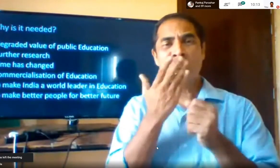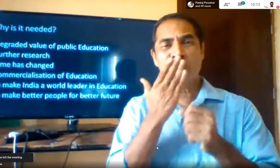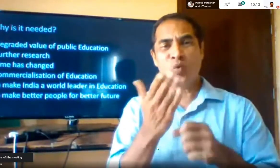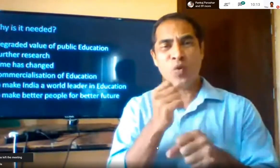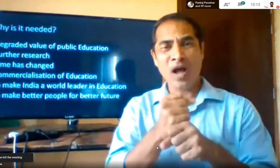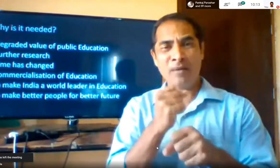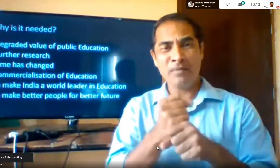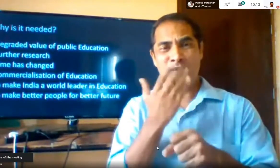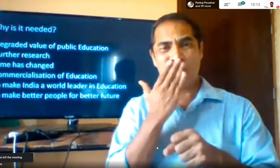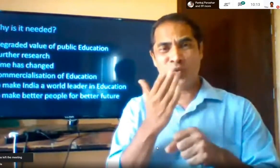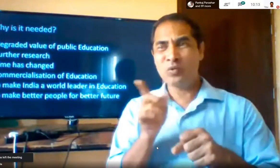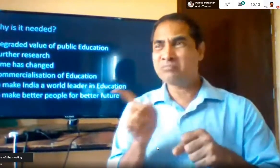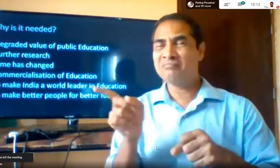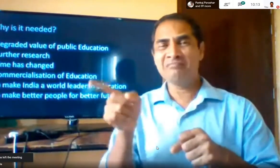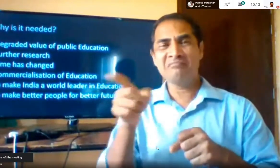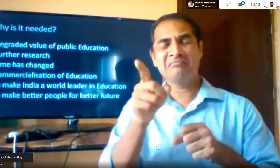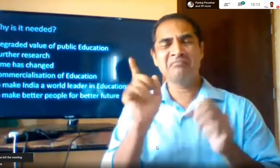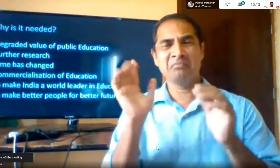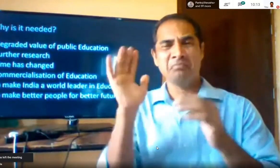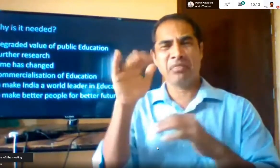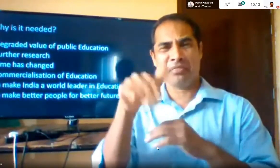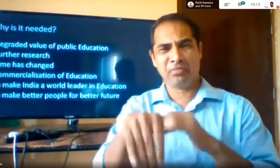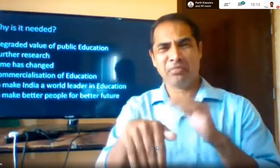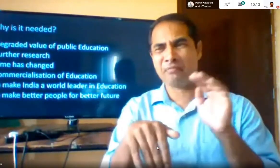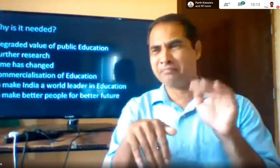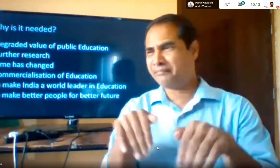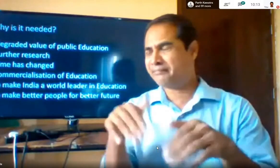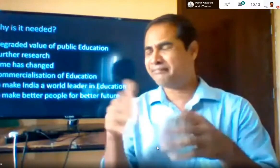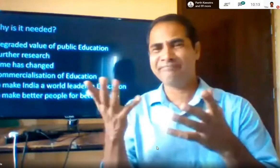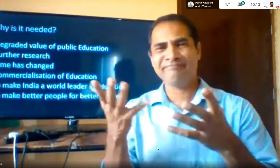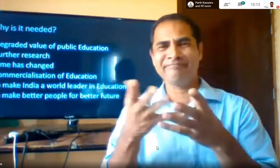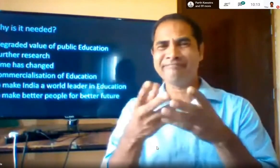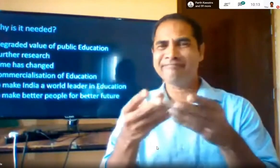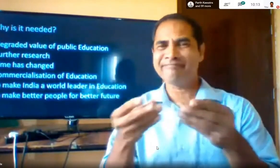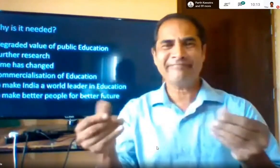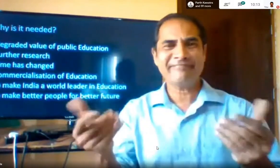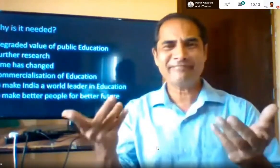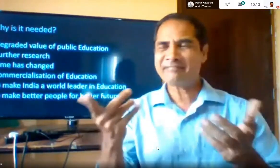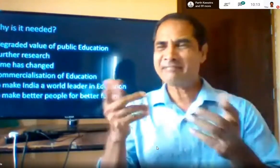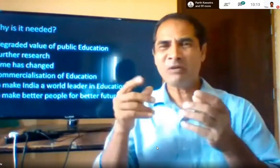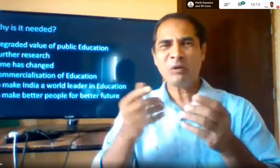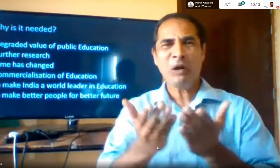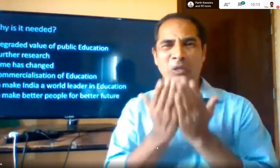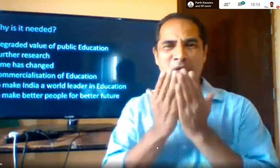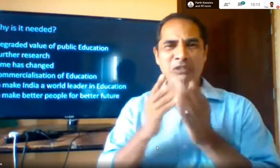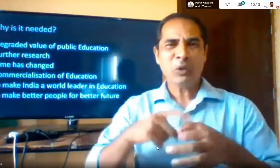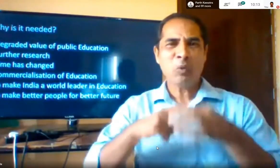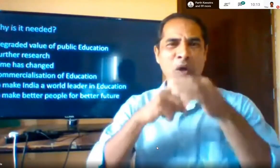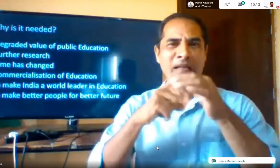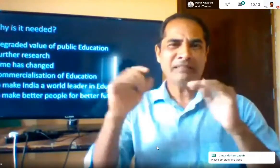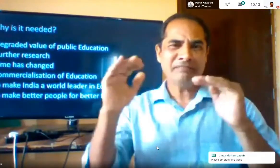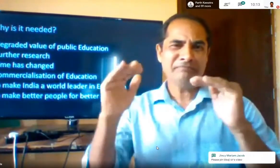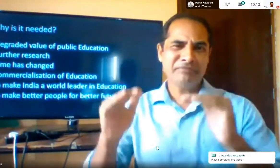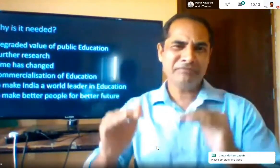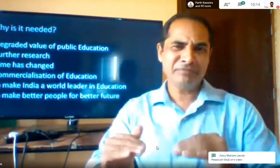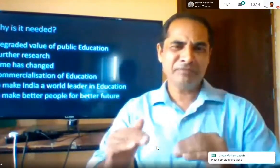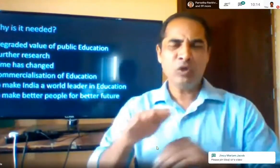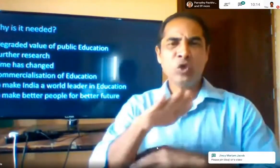approved, but why is it needed? So So the education, the degraded value